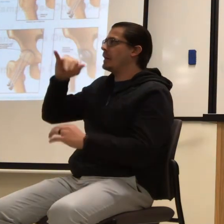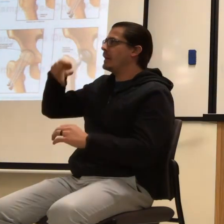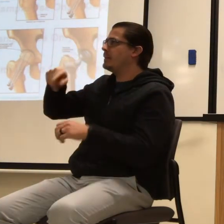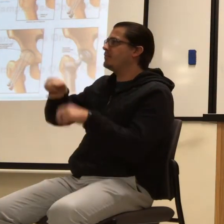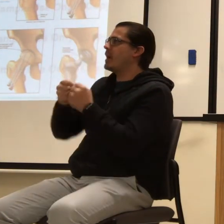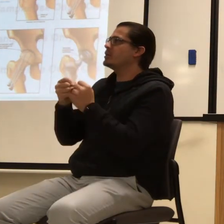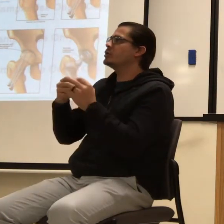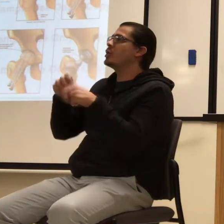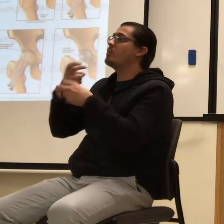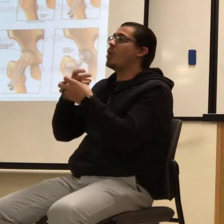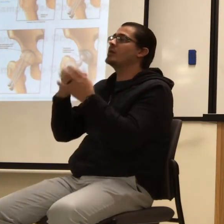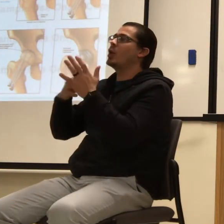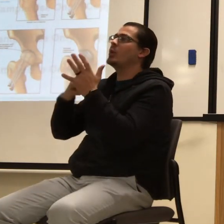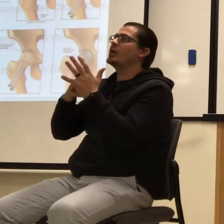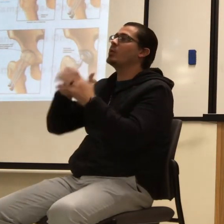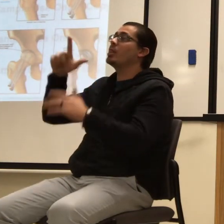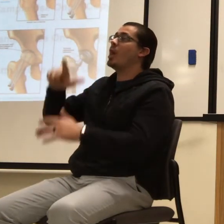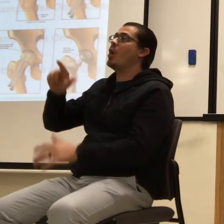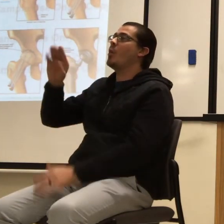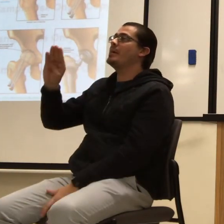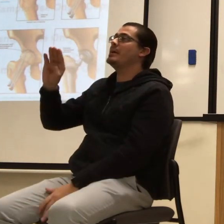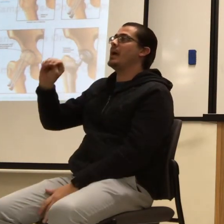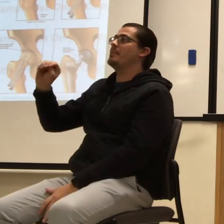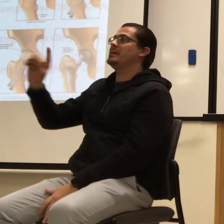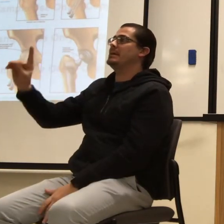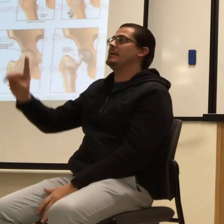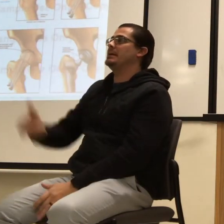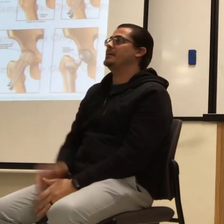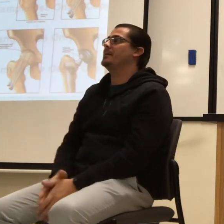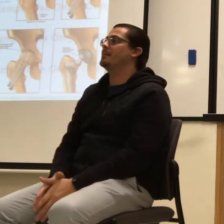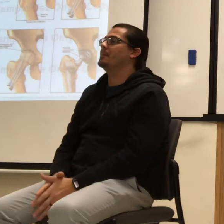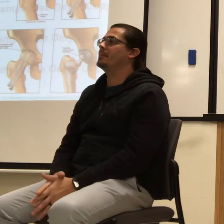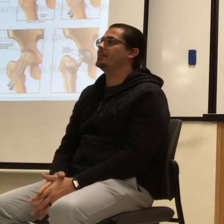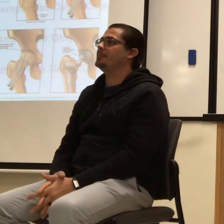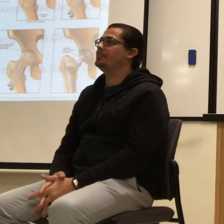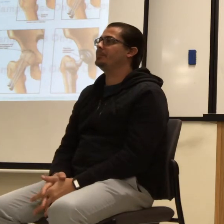that are brittle with low mineral density.